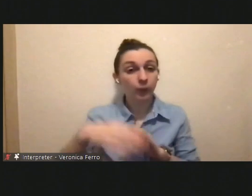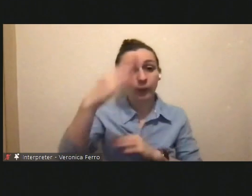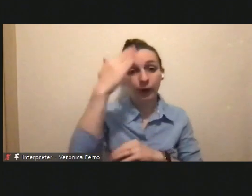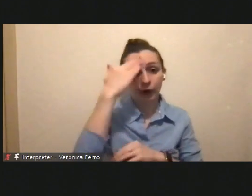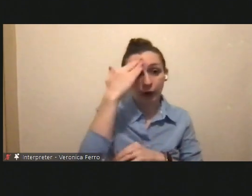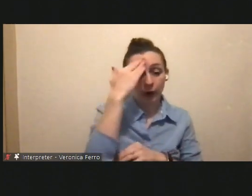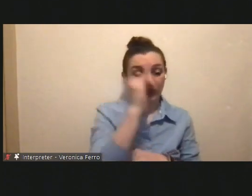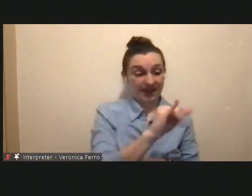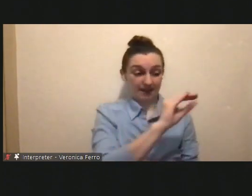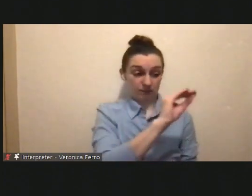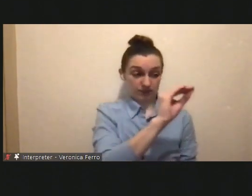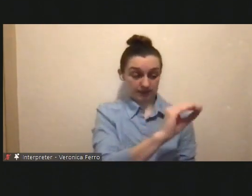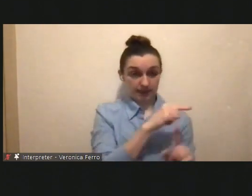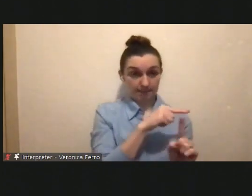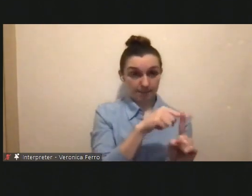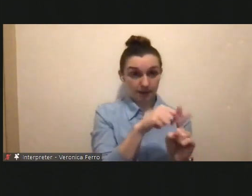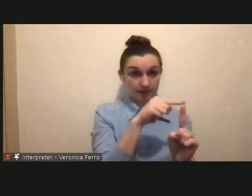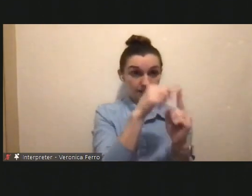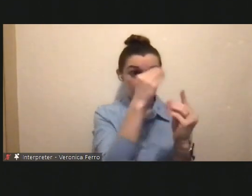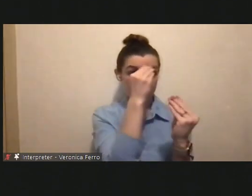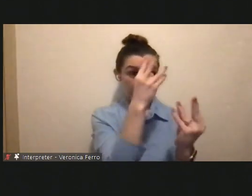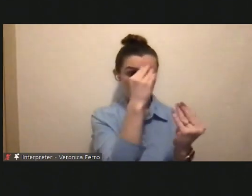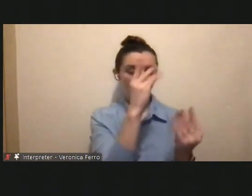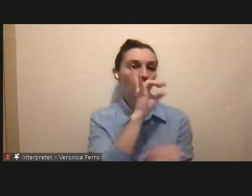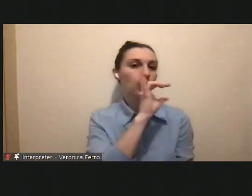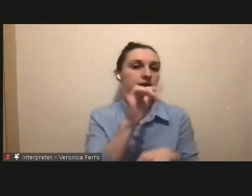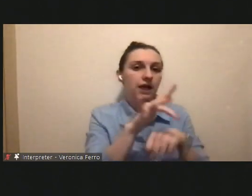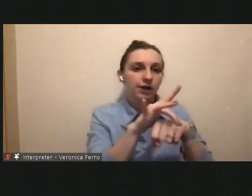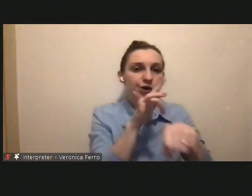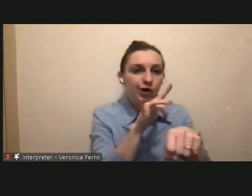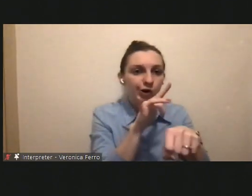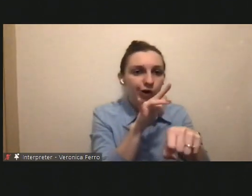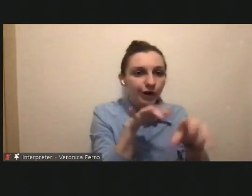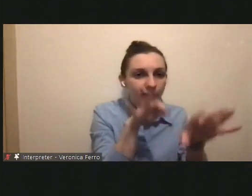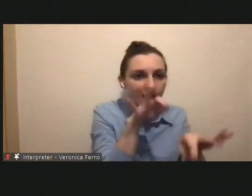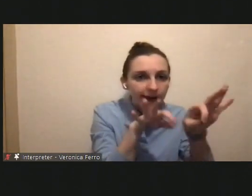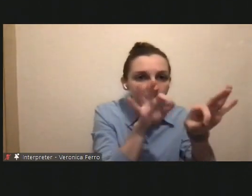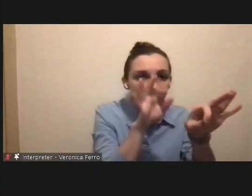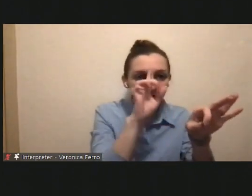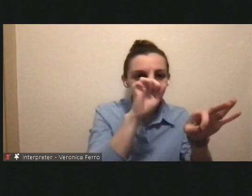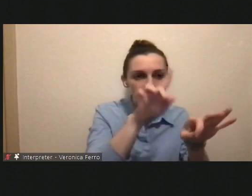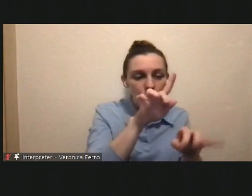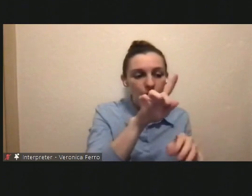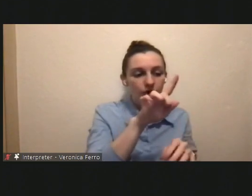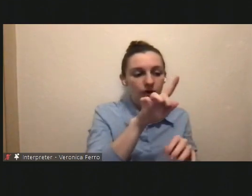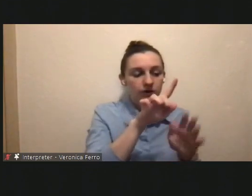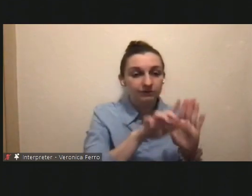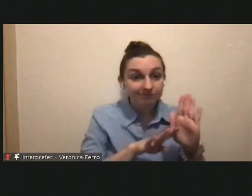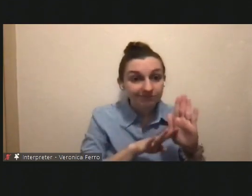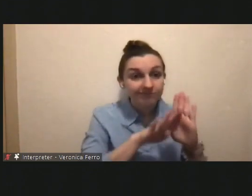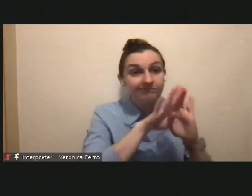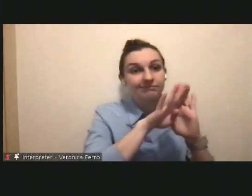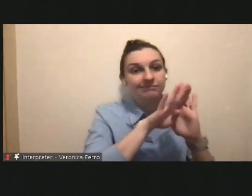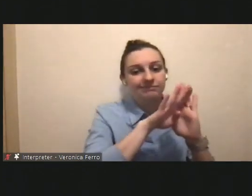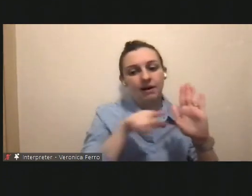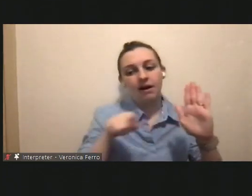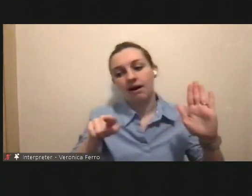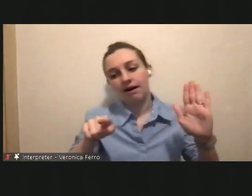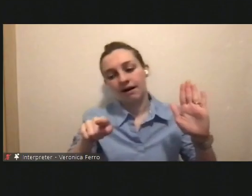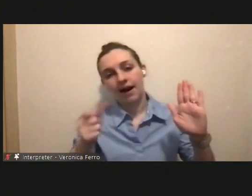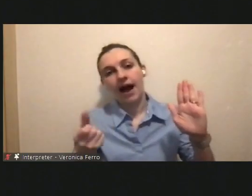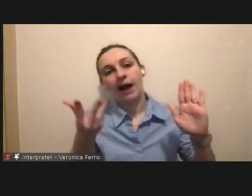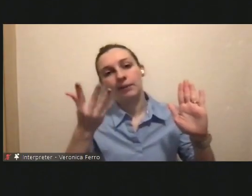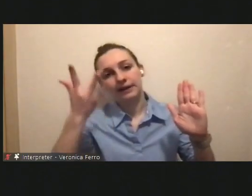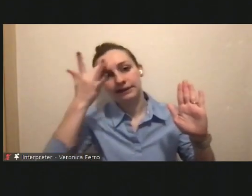data can be an early indicator for us of where our trends might be going. We often see that value rise, and then our cases rise, then we